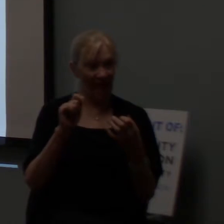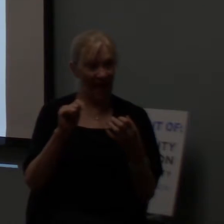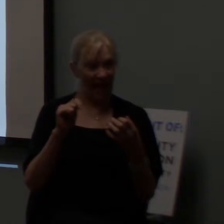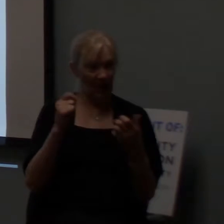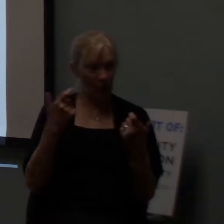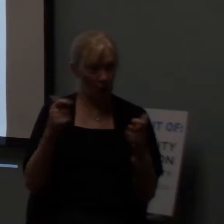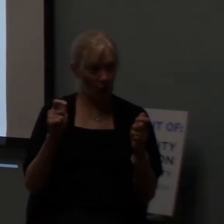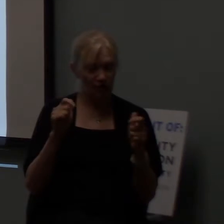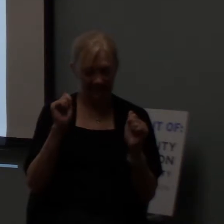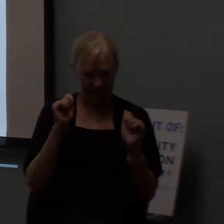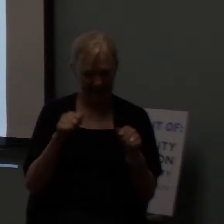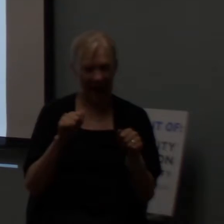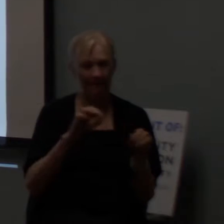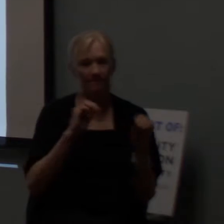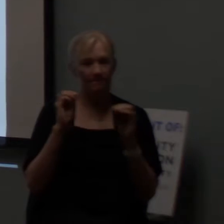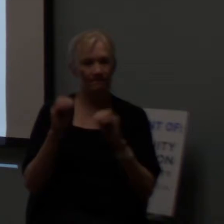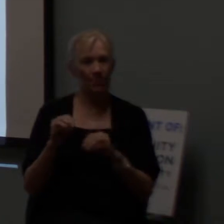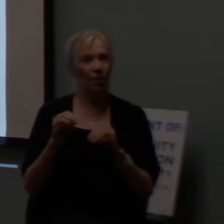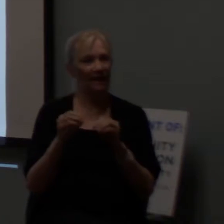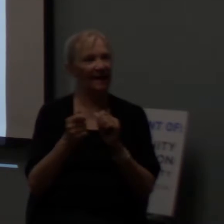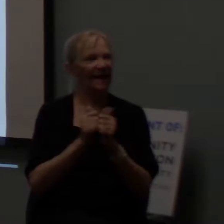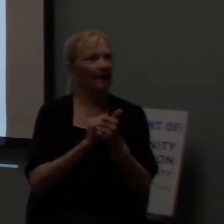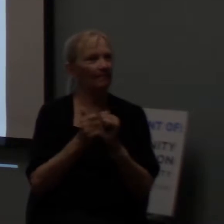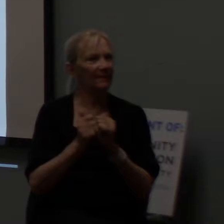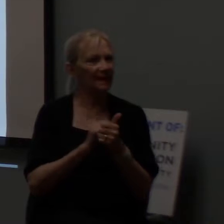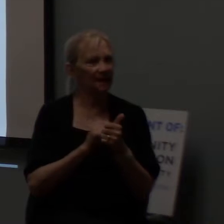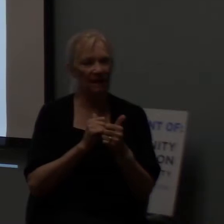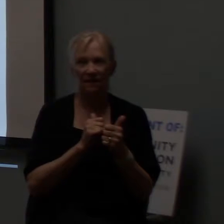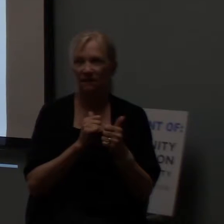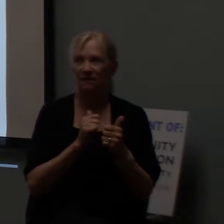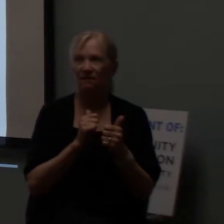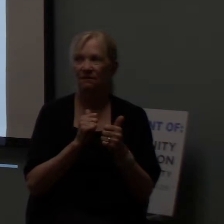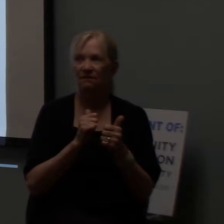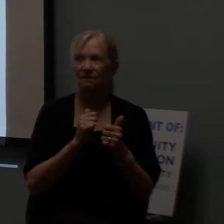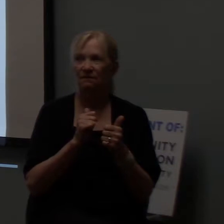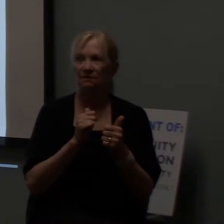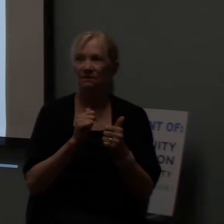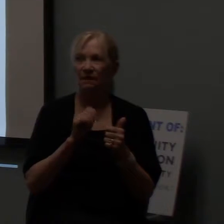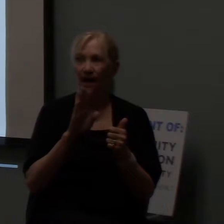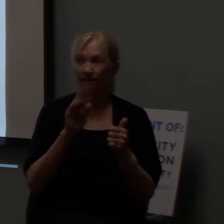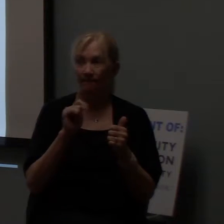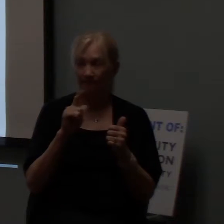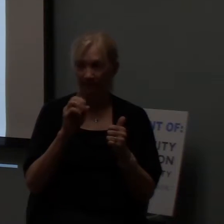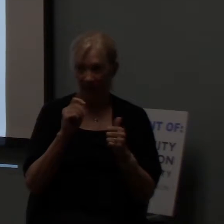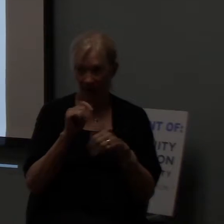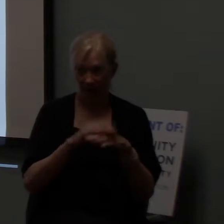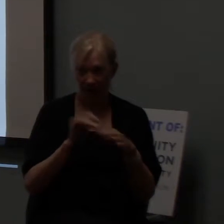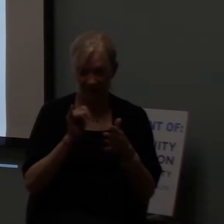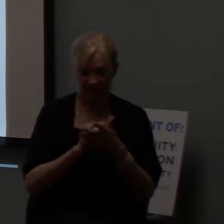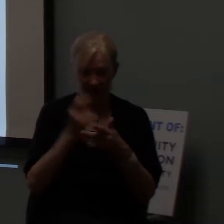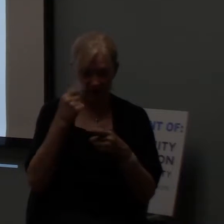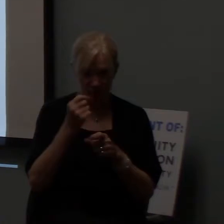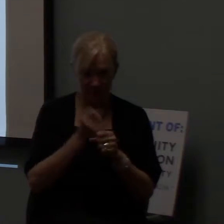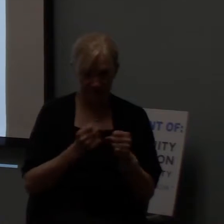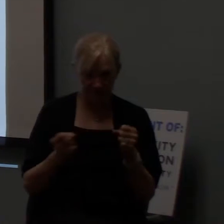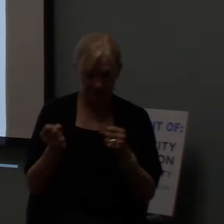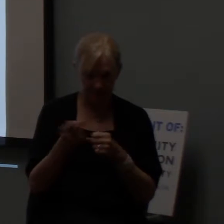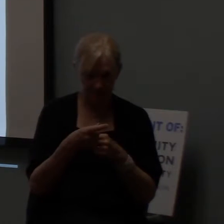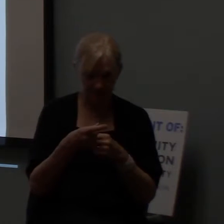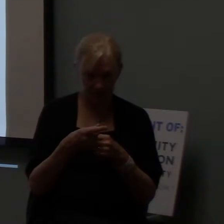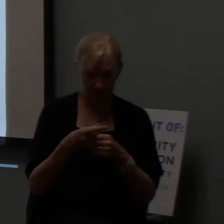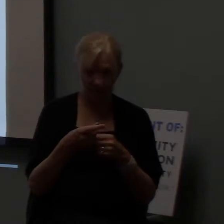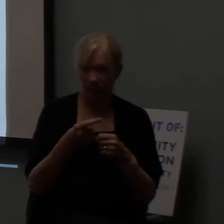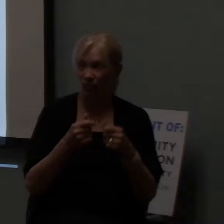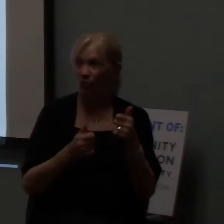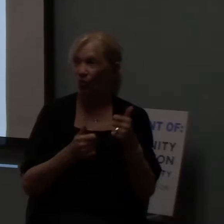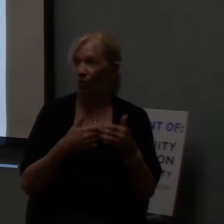options, they could put a competing petition, a competing ballot measure on the ballot next year. And in that case,